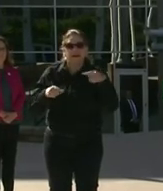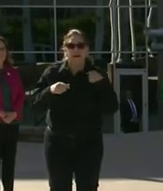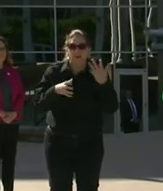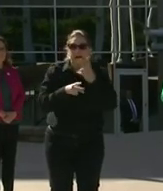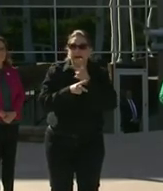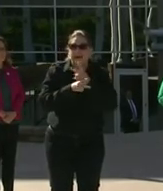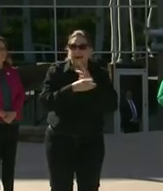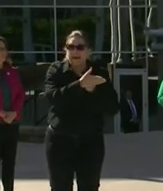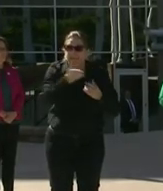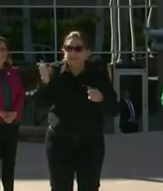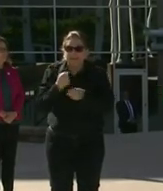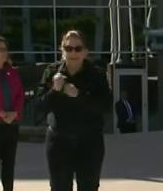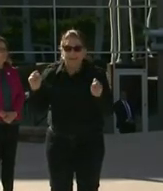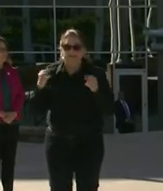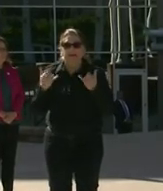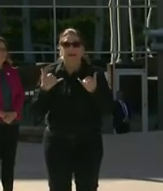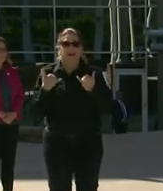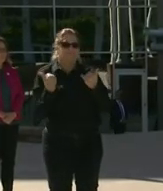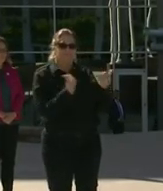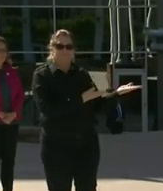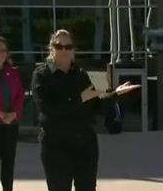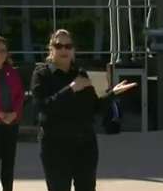Latino Affairs.